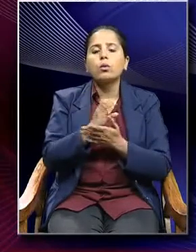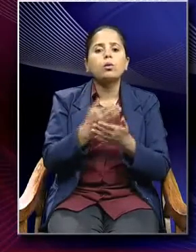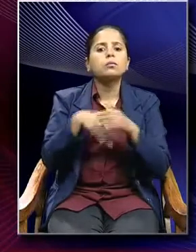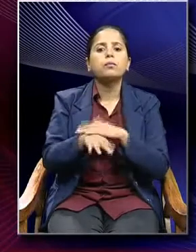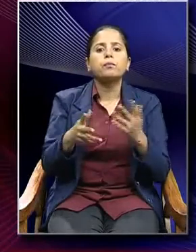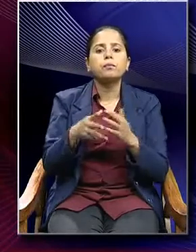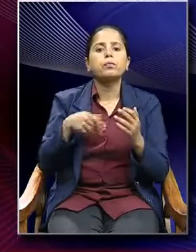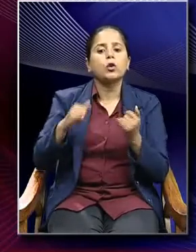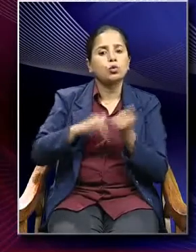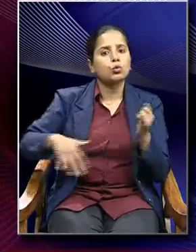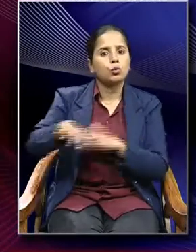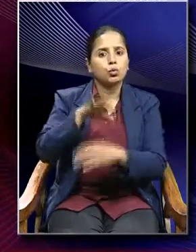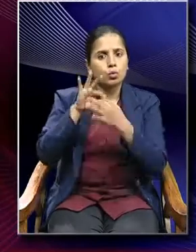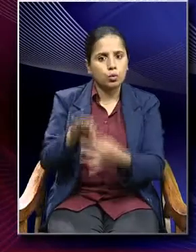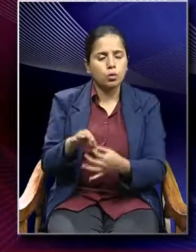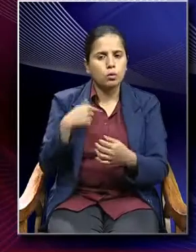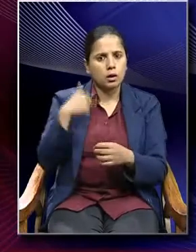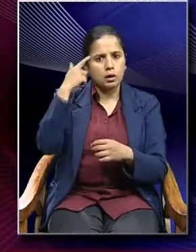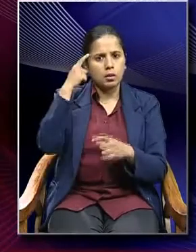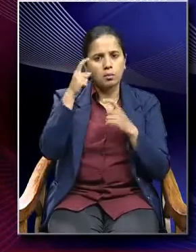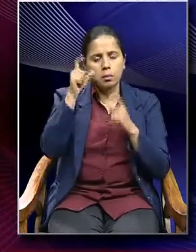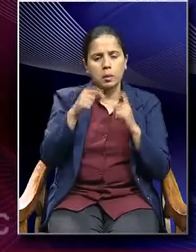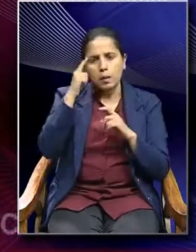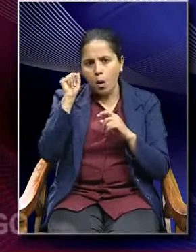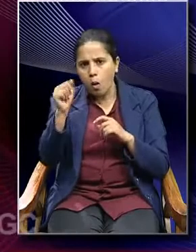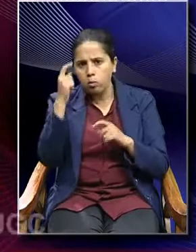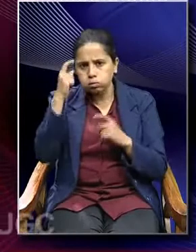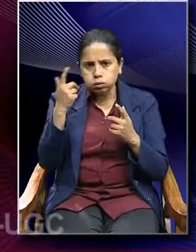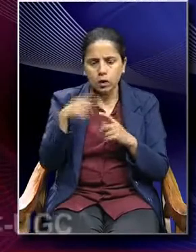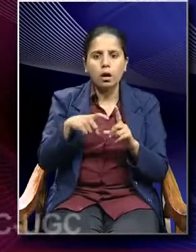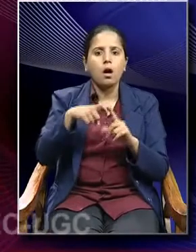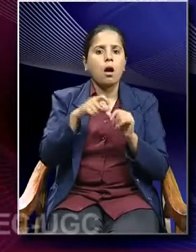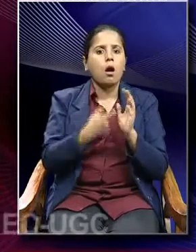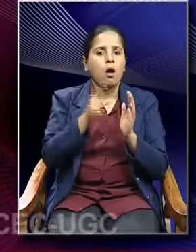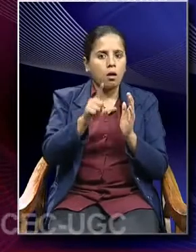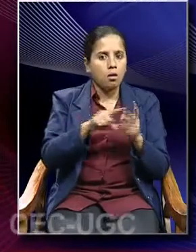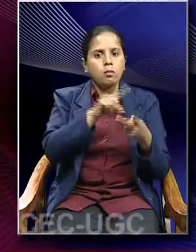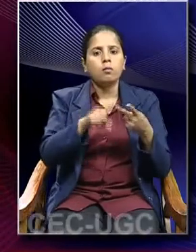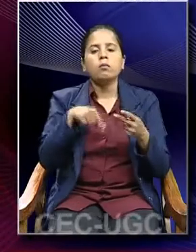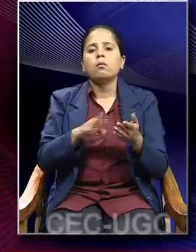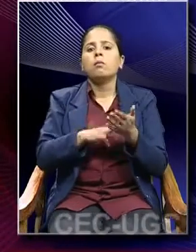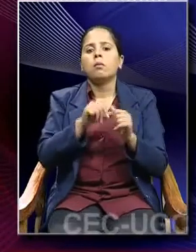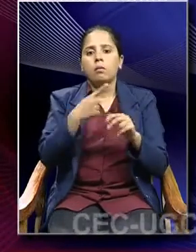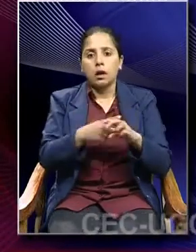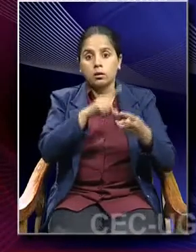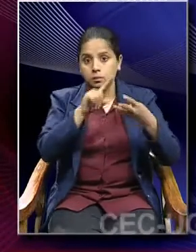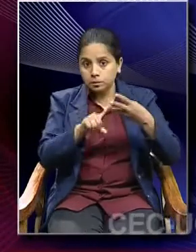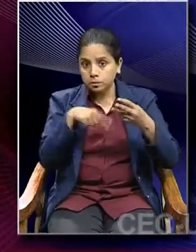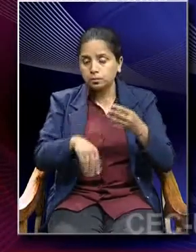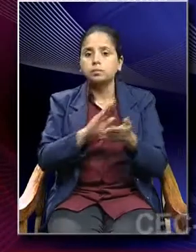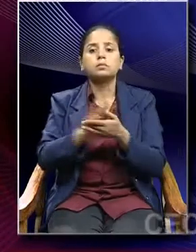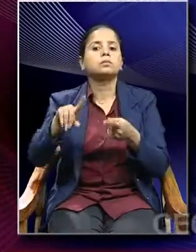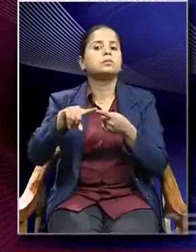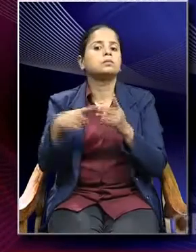to three critical minds, and that is Karl Marx, Max Weber, and Emil Durkheim. They are